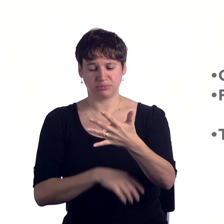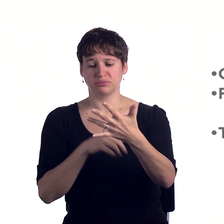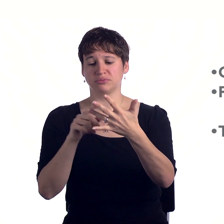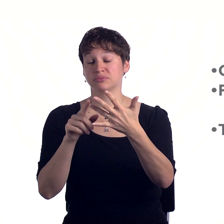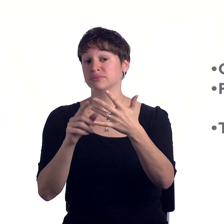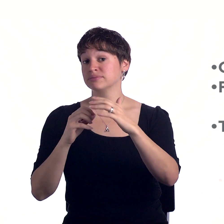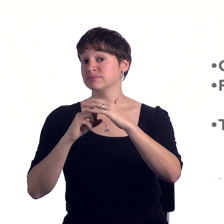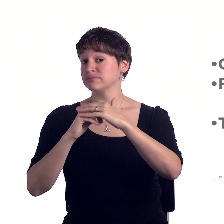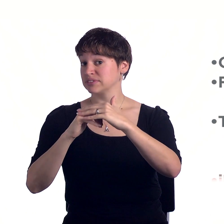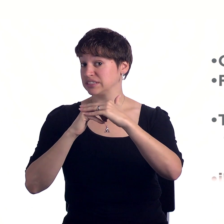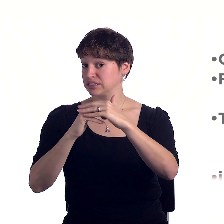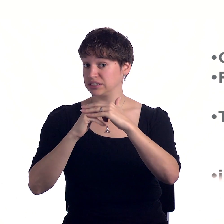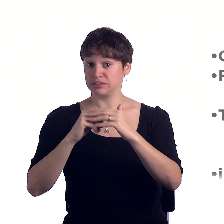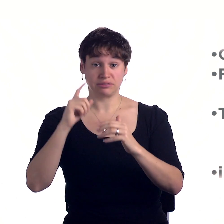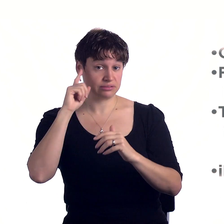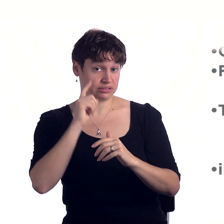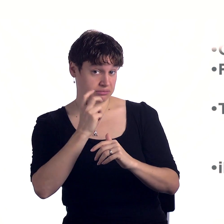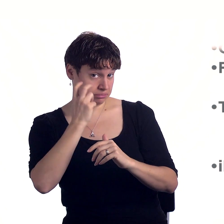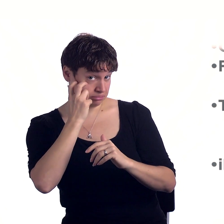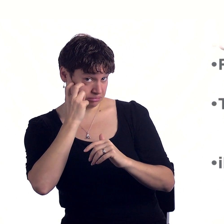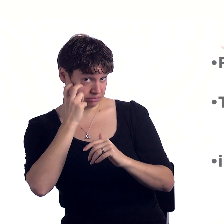tactile interpreters for those who are deaf-blind,